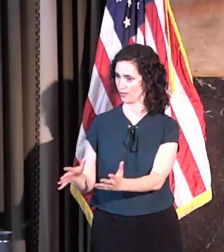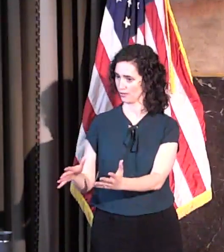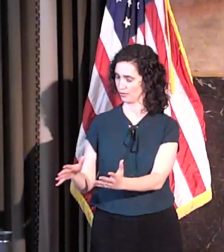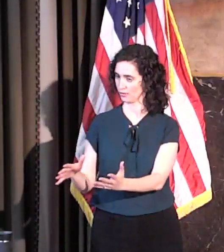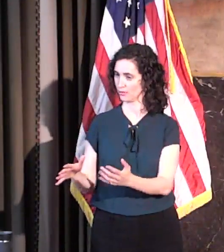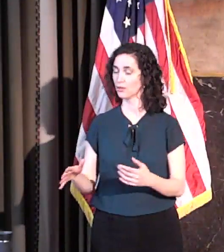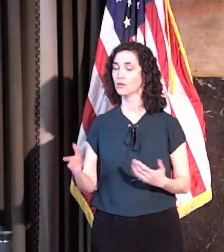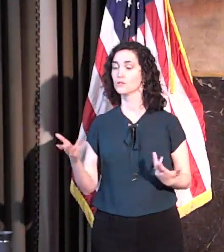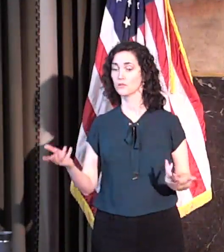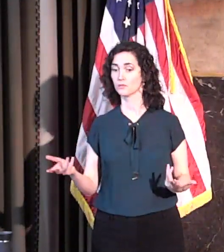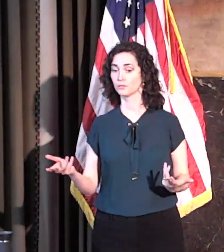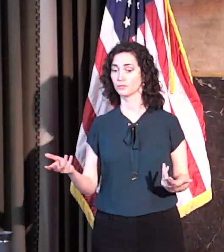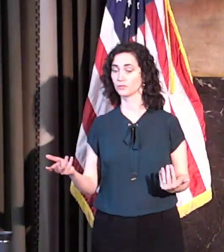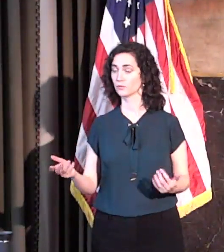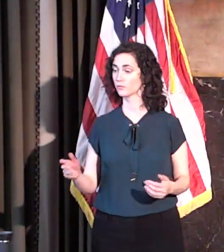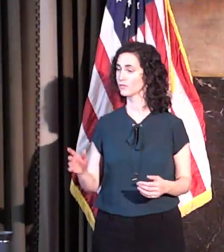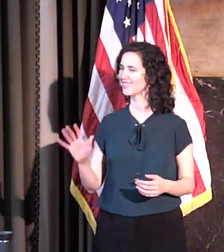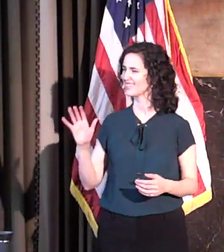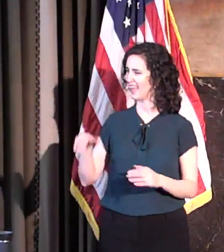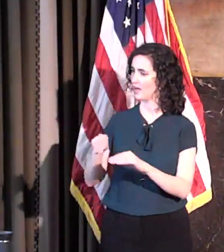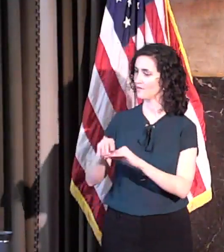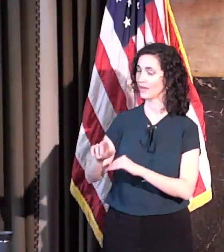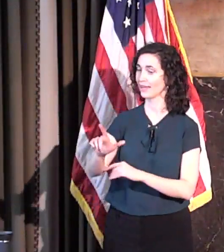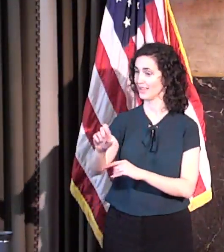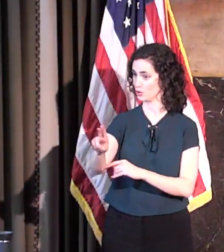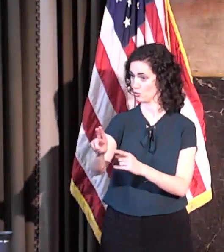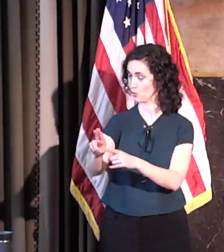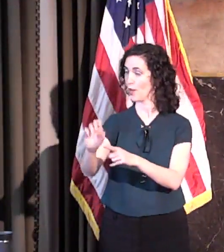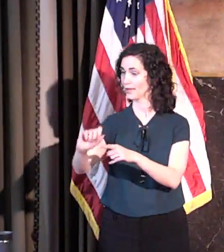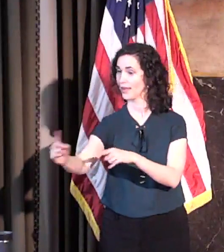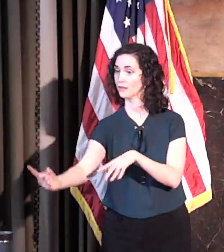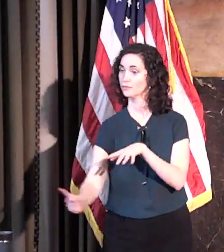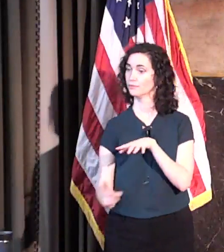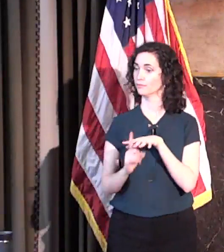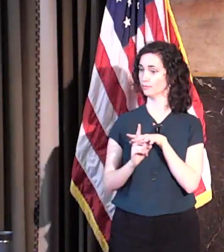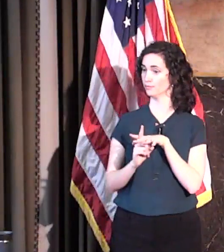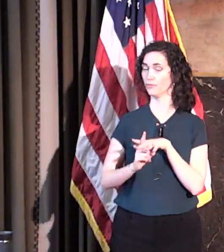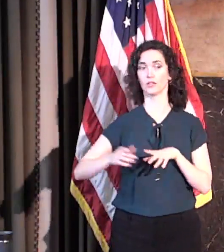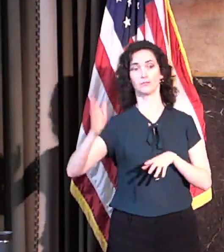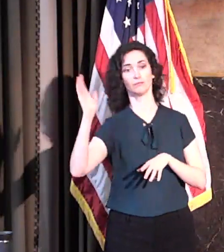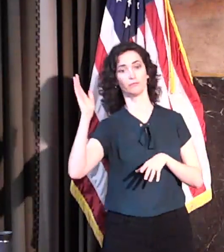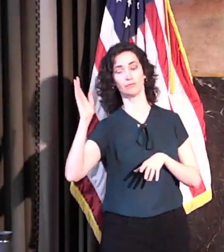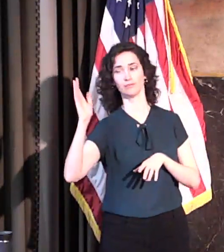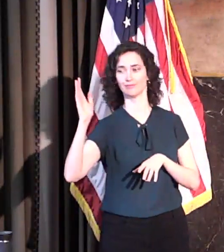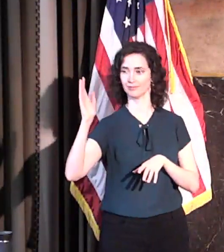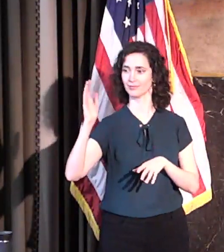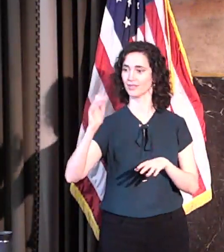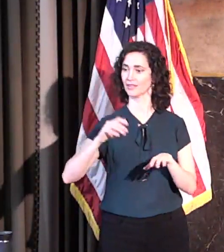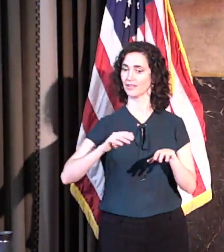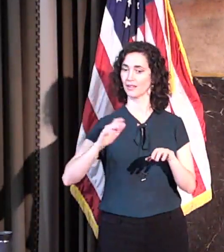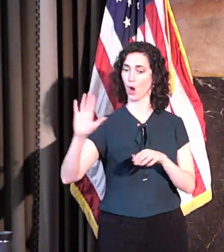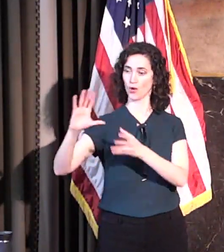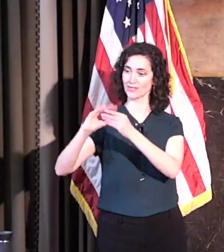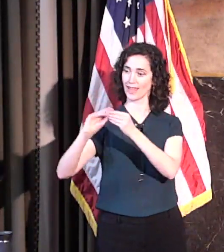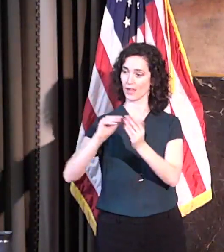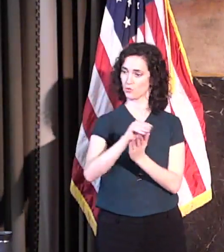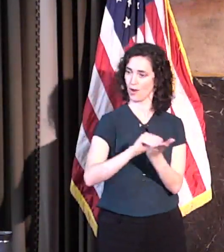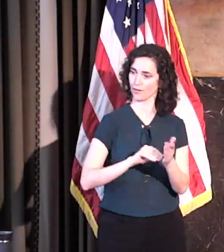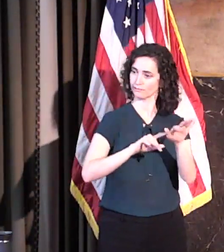change whether LSU, an institution, ought to be offering people up to give testimony on the record in light of